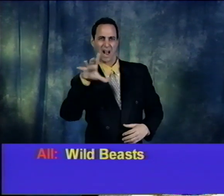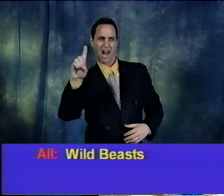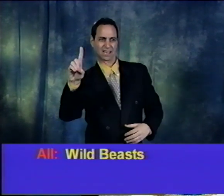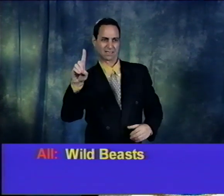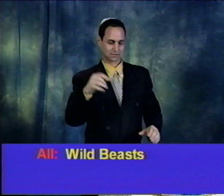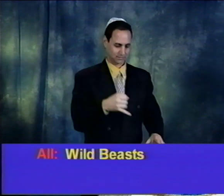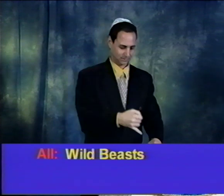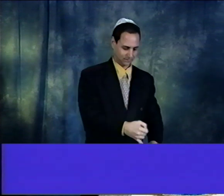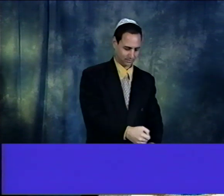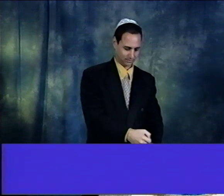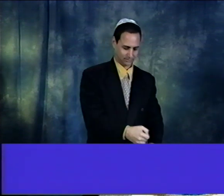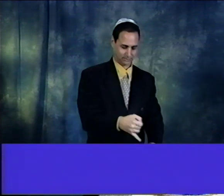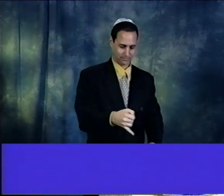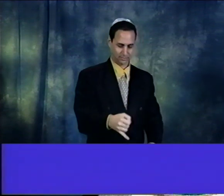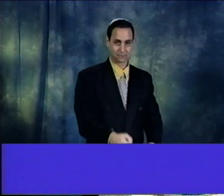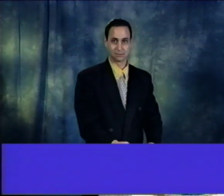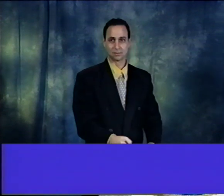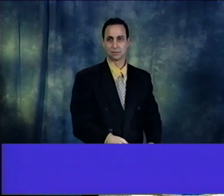Wild beasts.